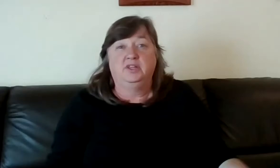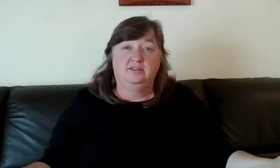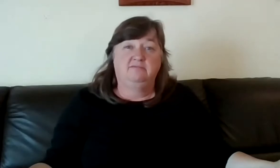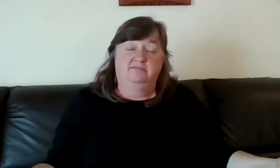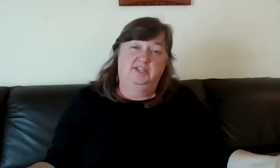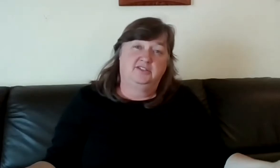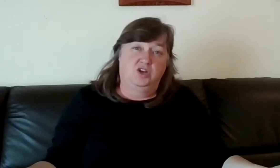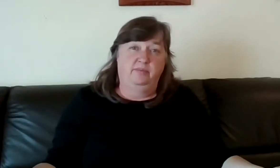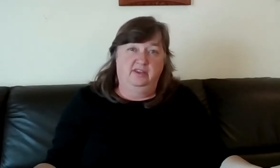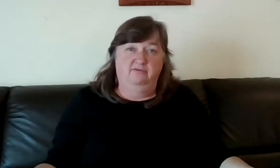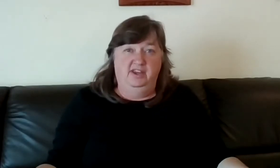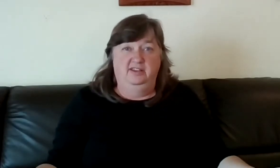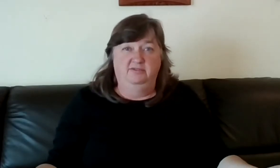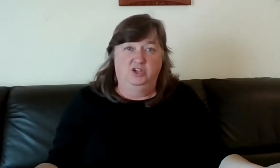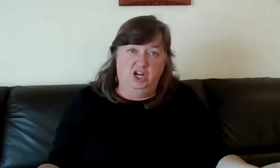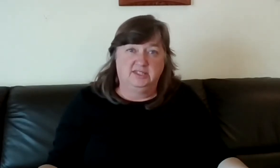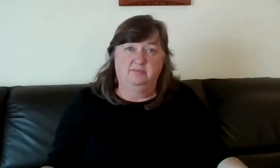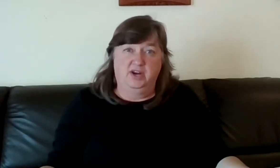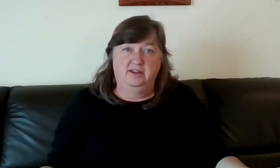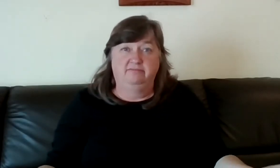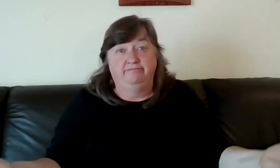Really does a job at conveying your concept, right?